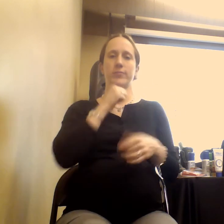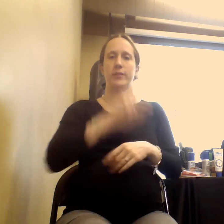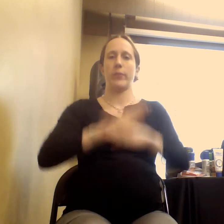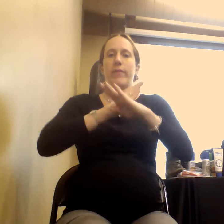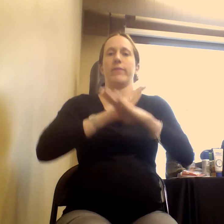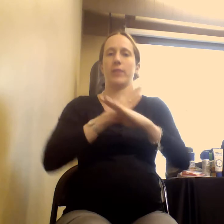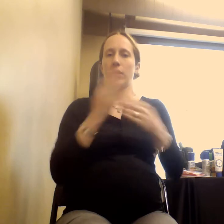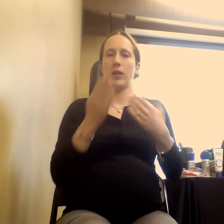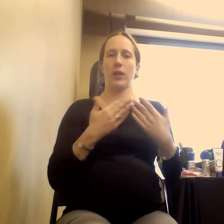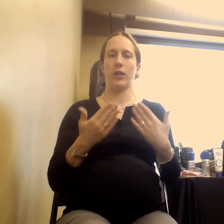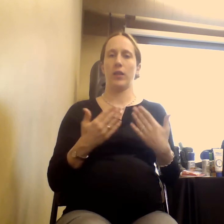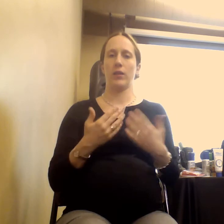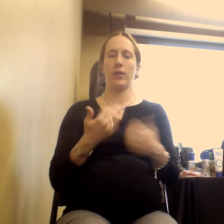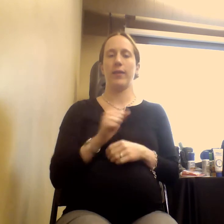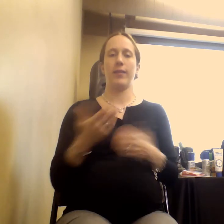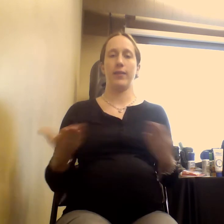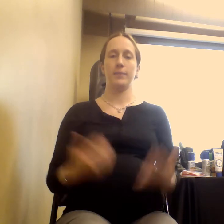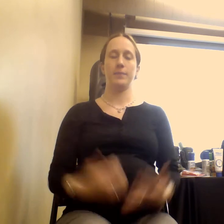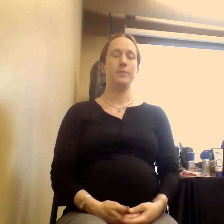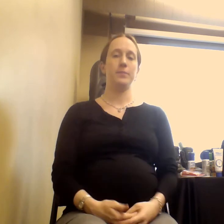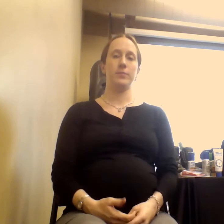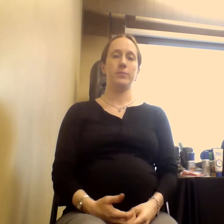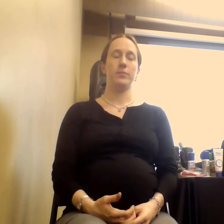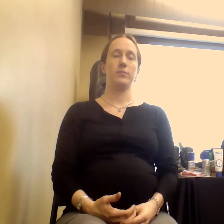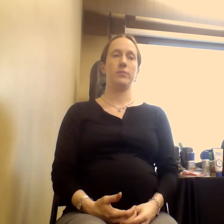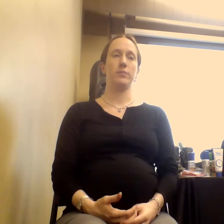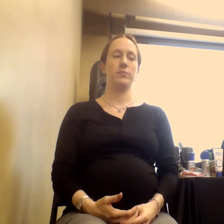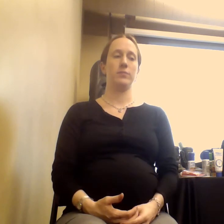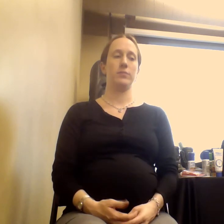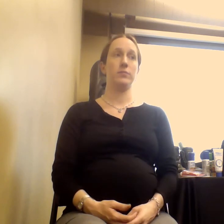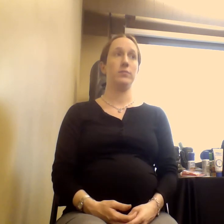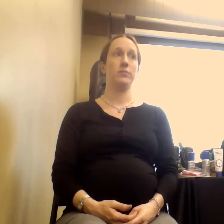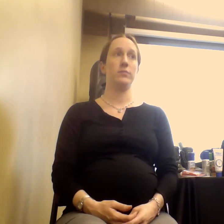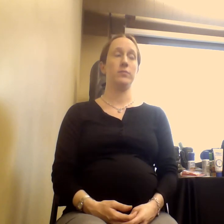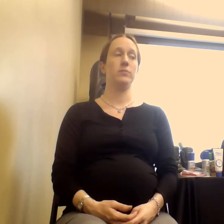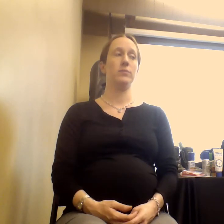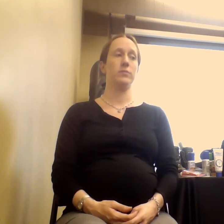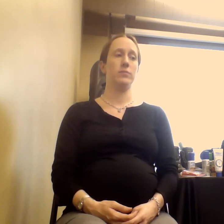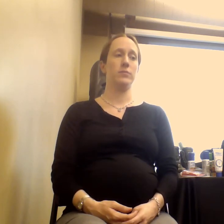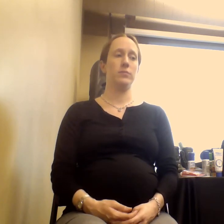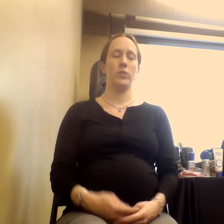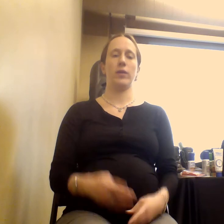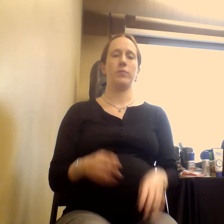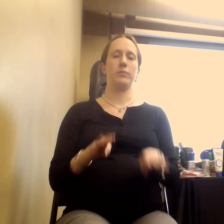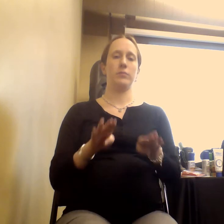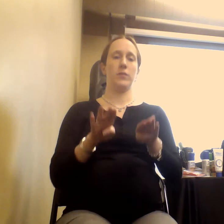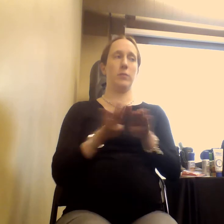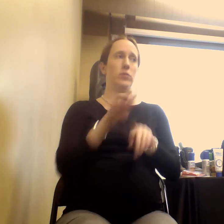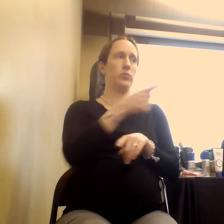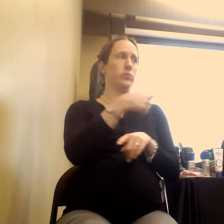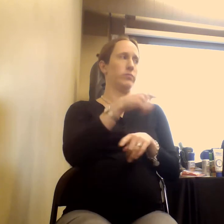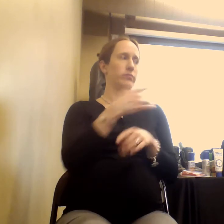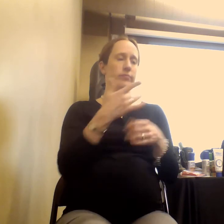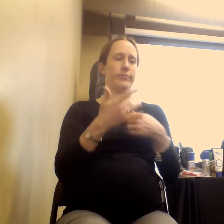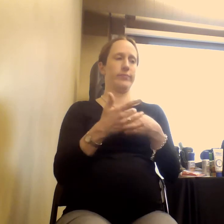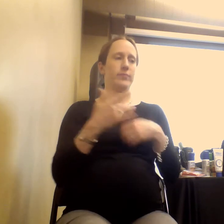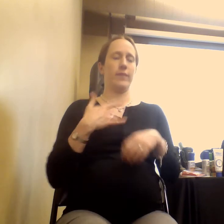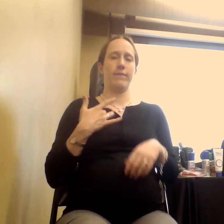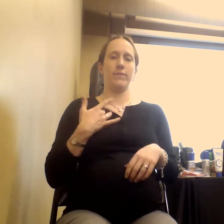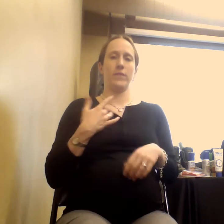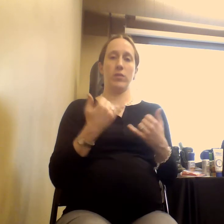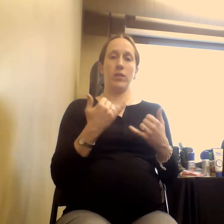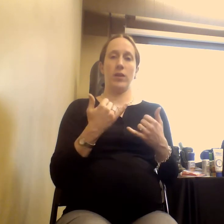And then I'm going to go up to the, okay, so the boot that she's feeling right now, I have it in two versions. I have it in the non-waterproof